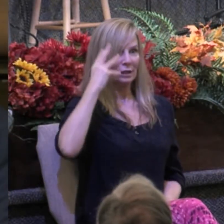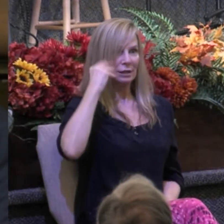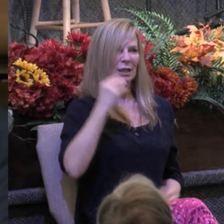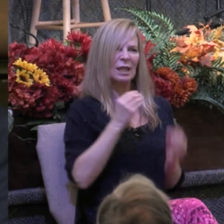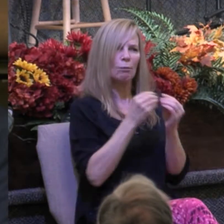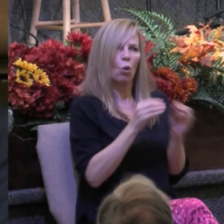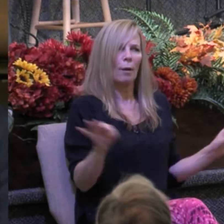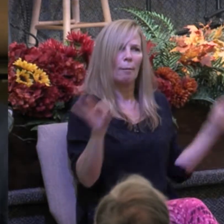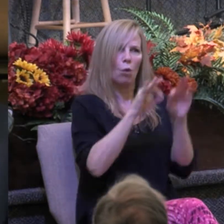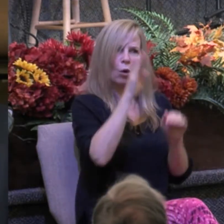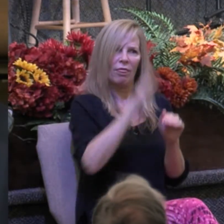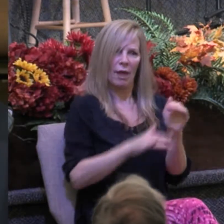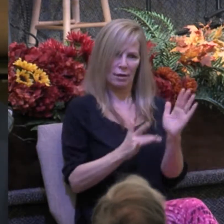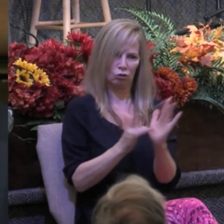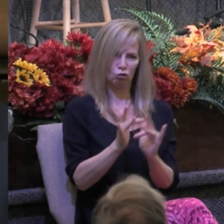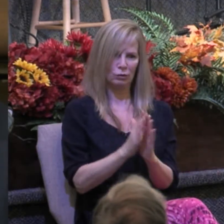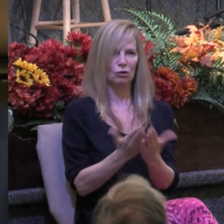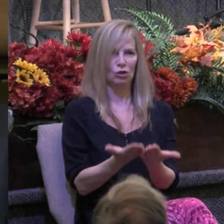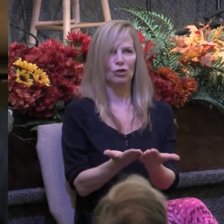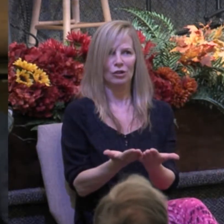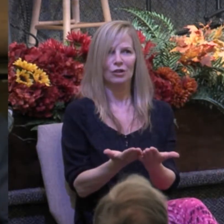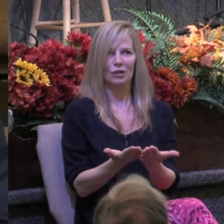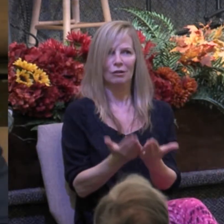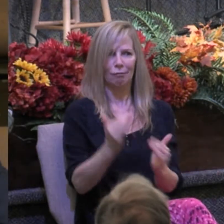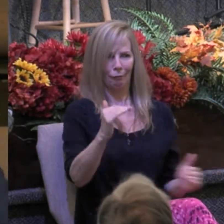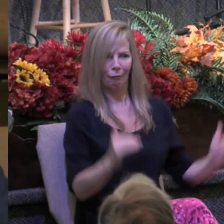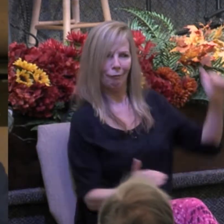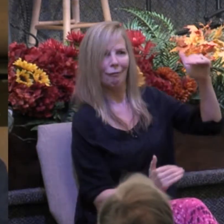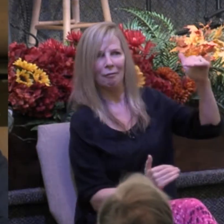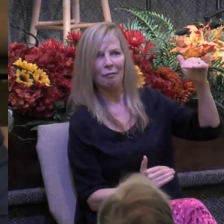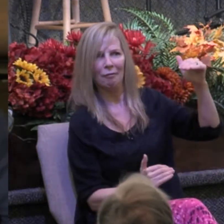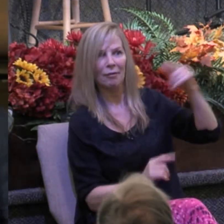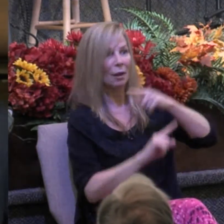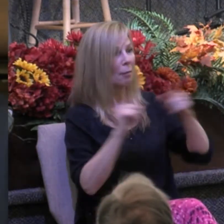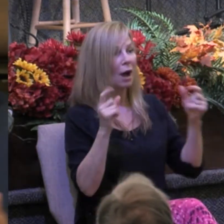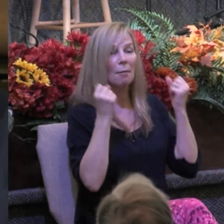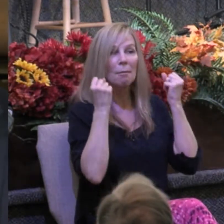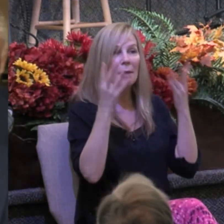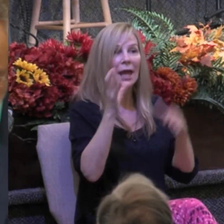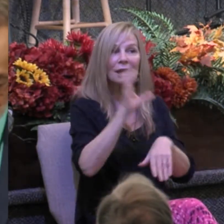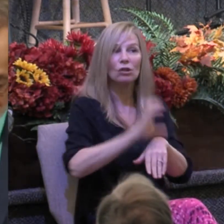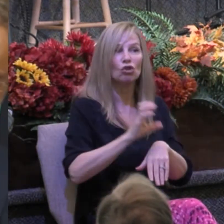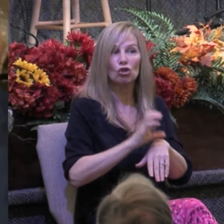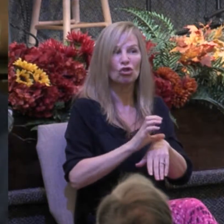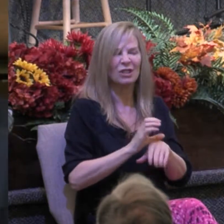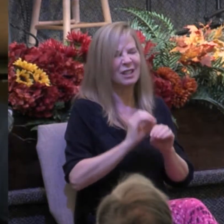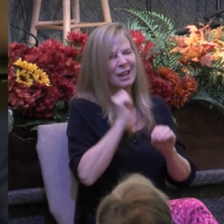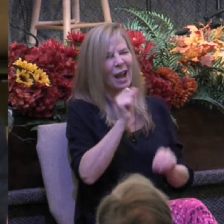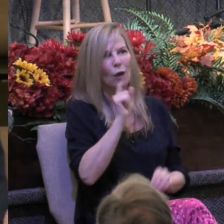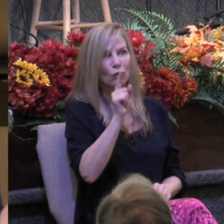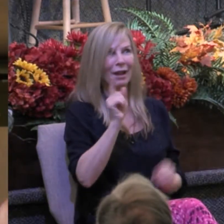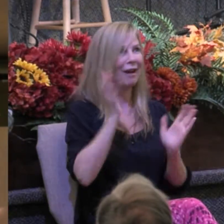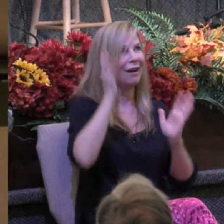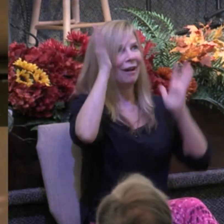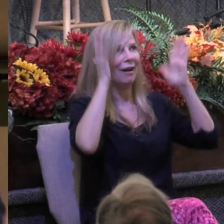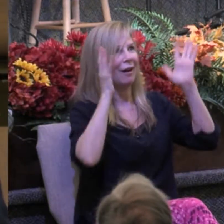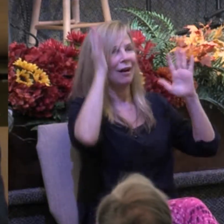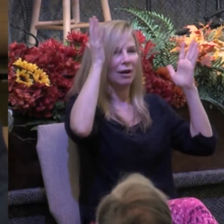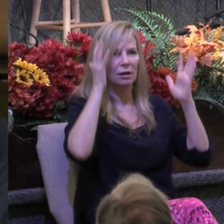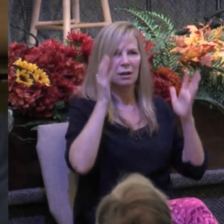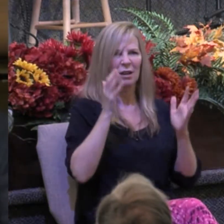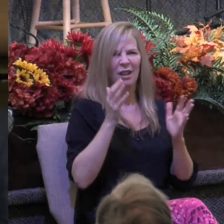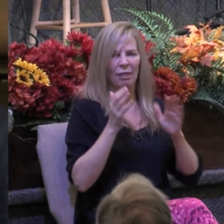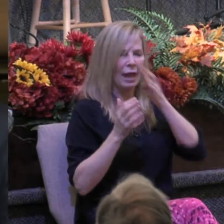Scripture. On the other hand," he says, "many non-charismatics tend to ignore the Holy Spirit altogether. Perhaps weary